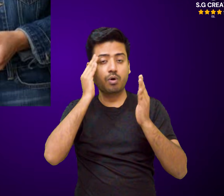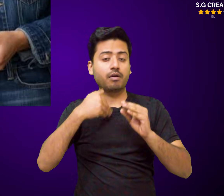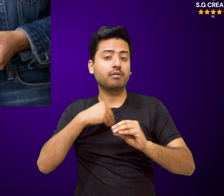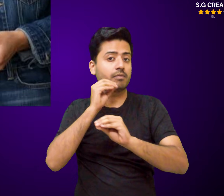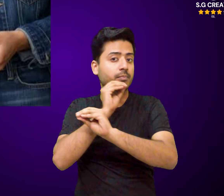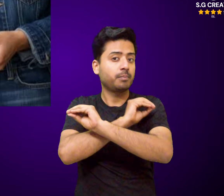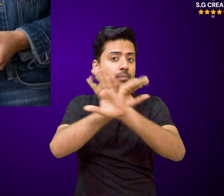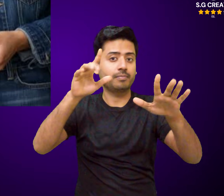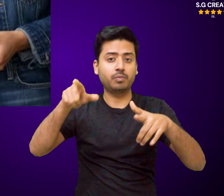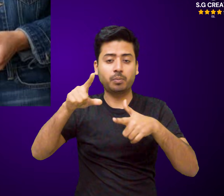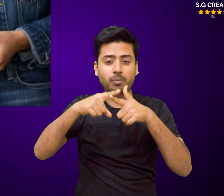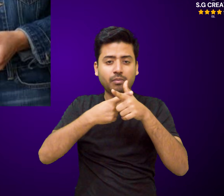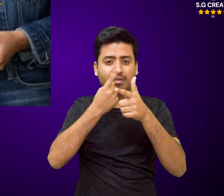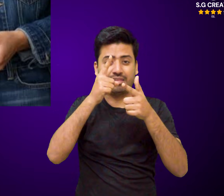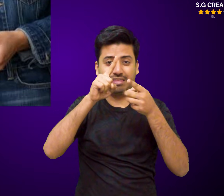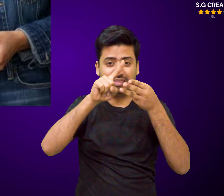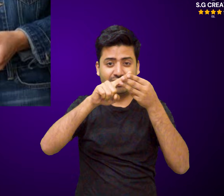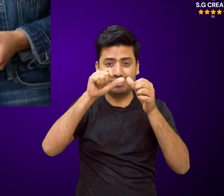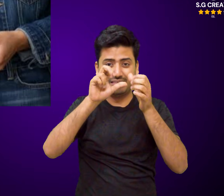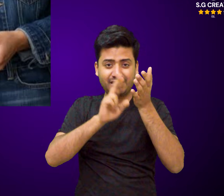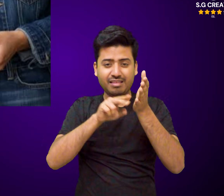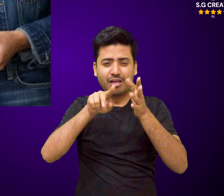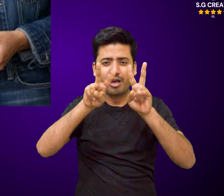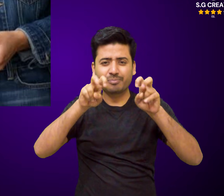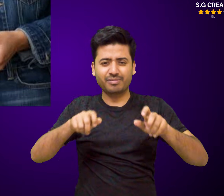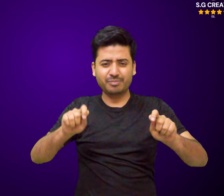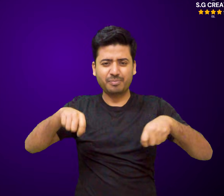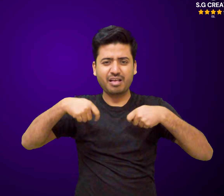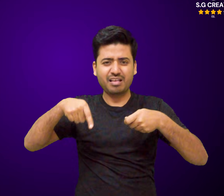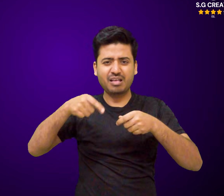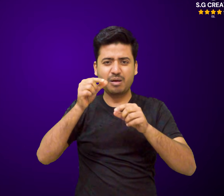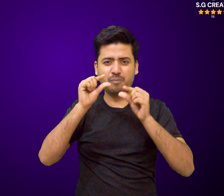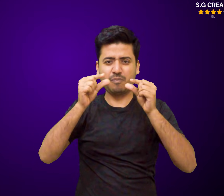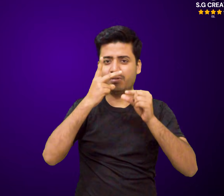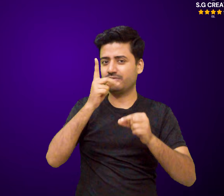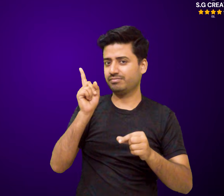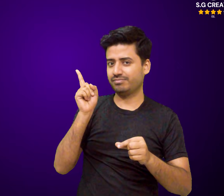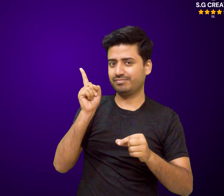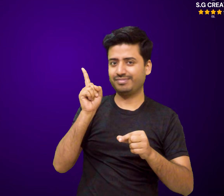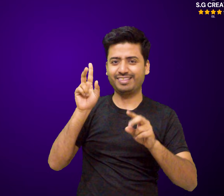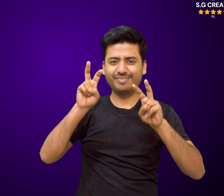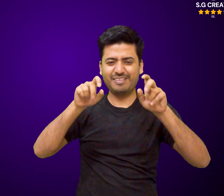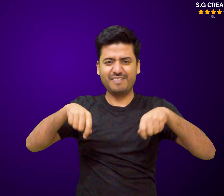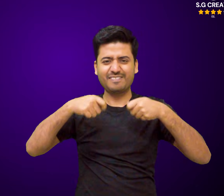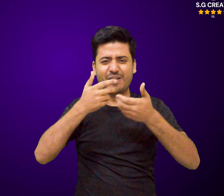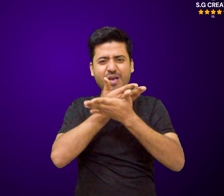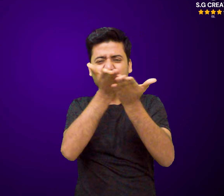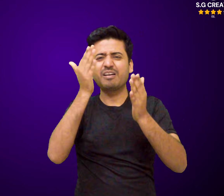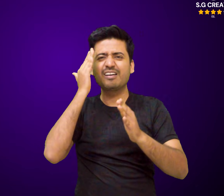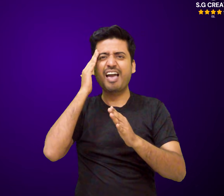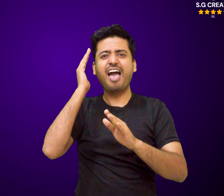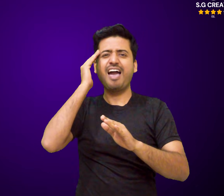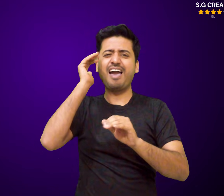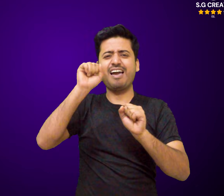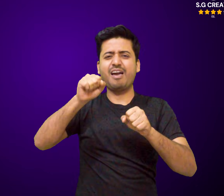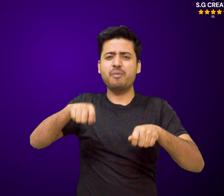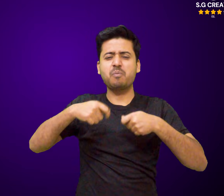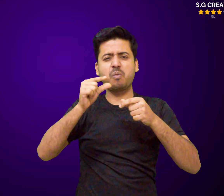called decortication, manual or mechanical, separates these fibers from the stem. Fiber treatment. Fibers are